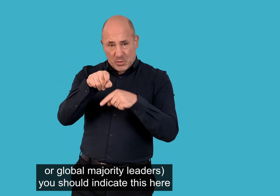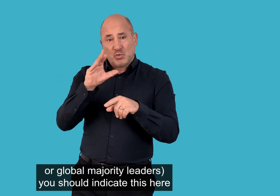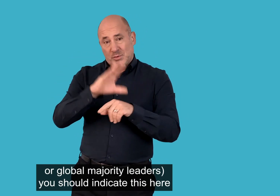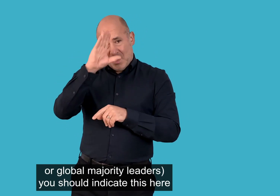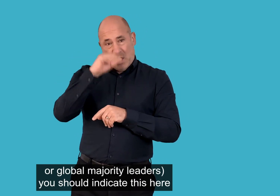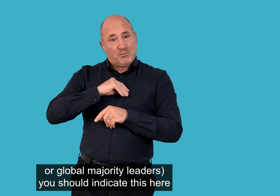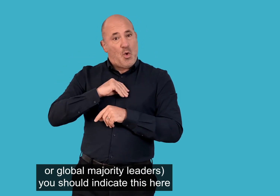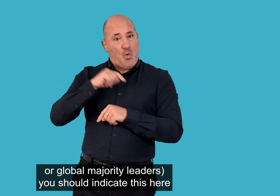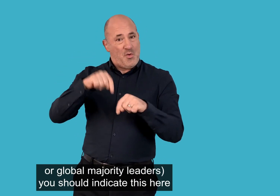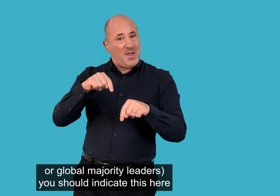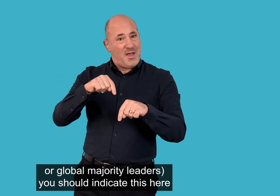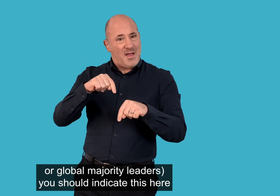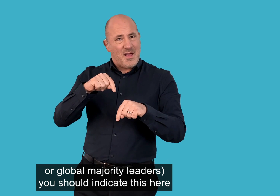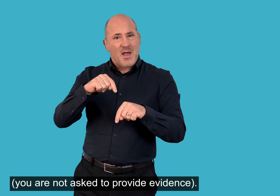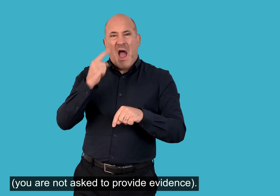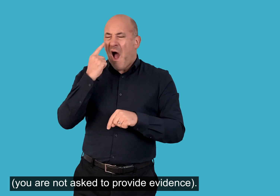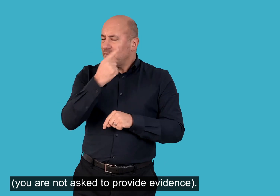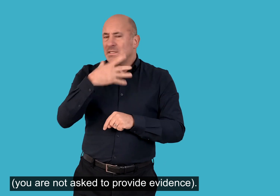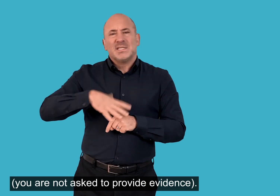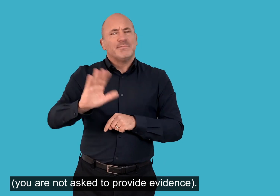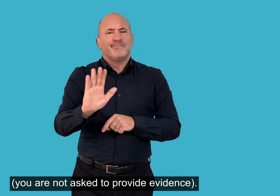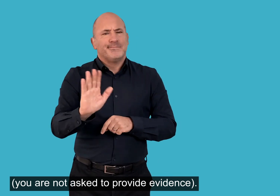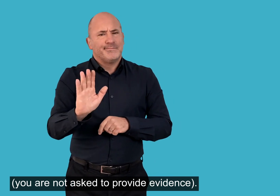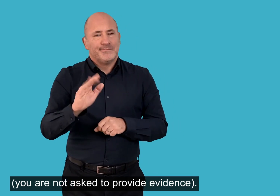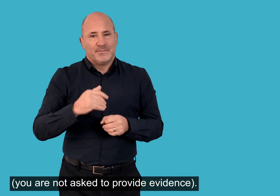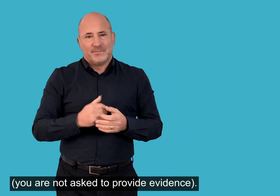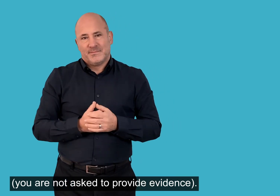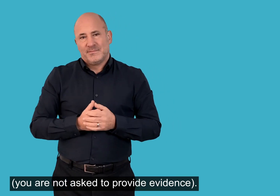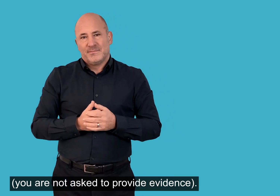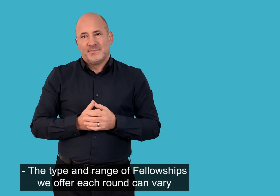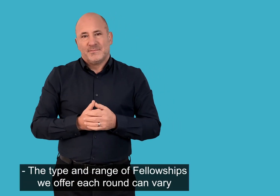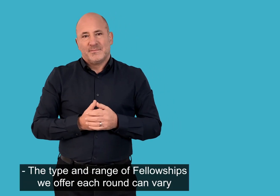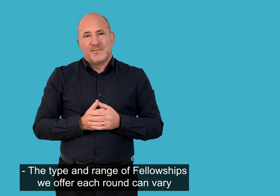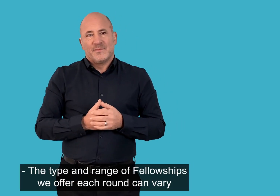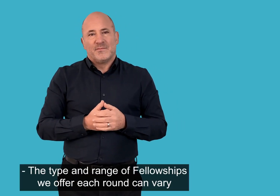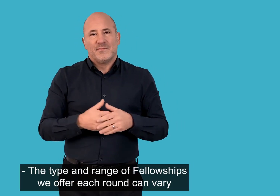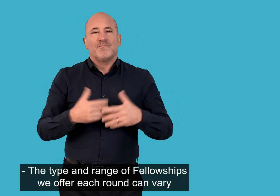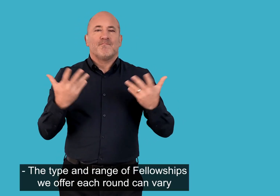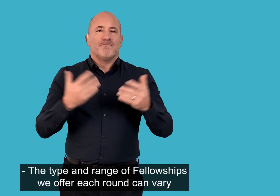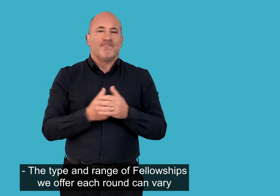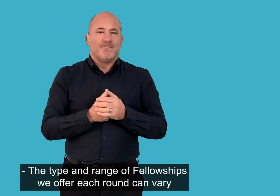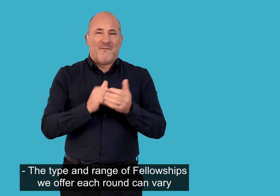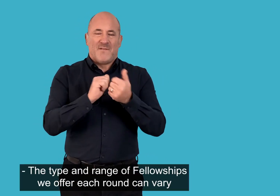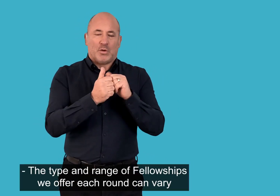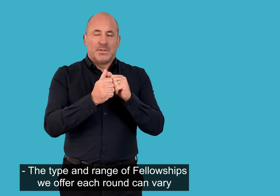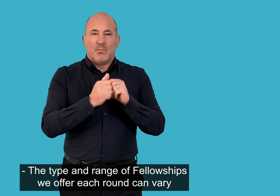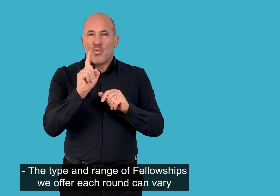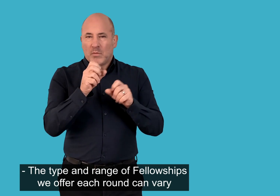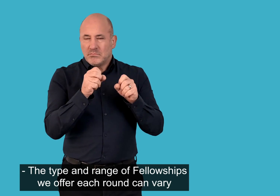should indicate this here. You are not asked to provide evidence. The type and range